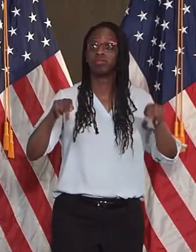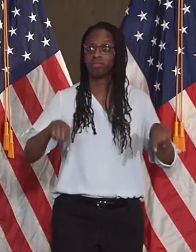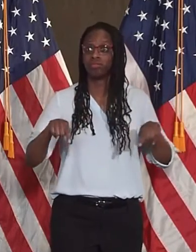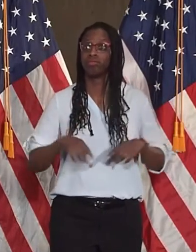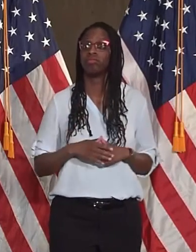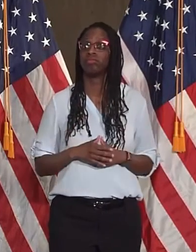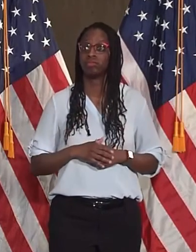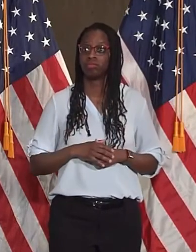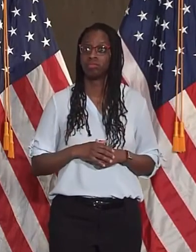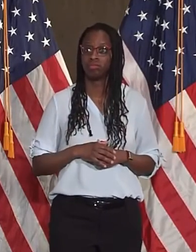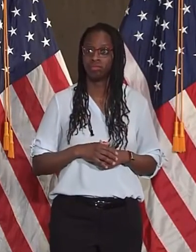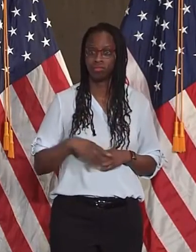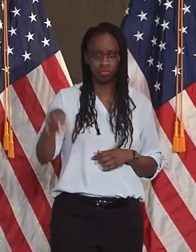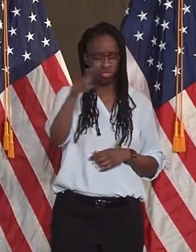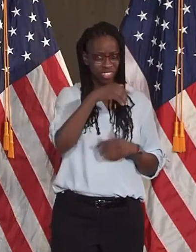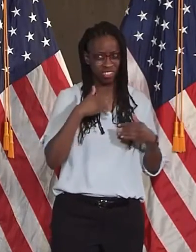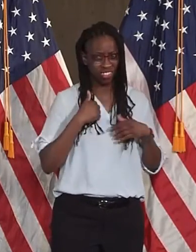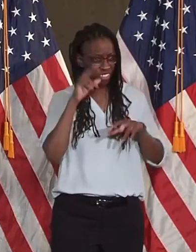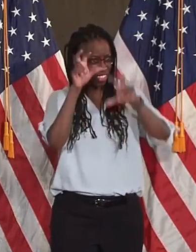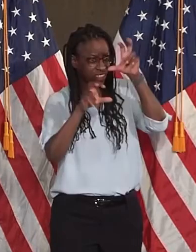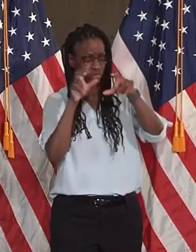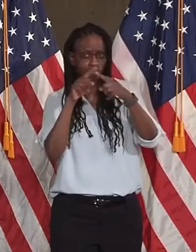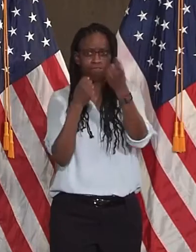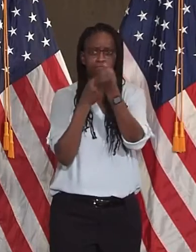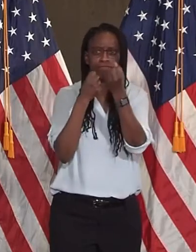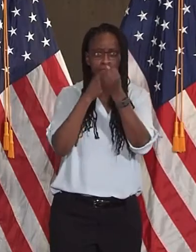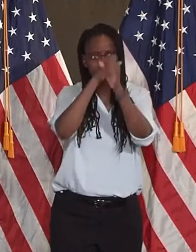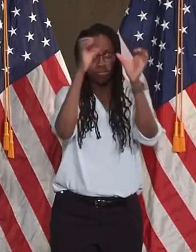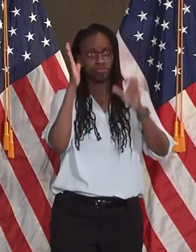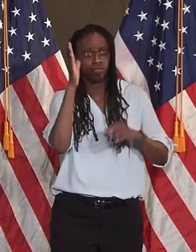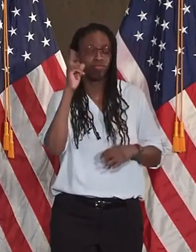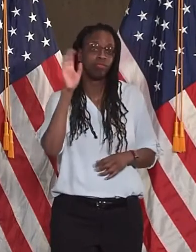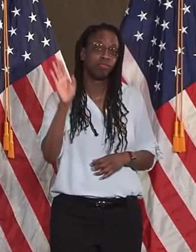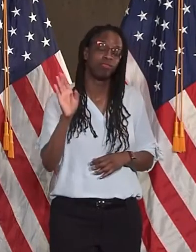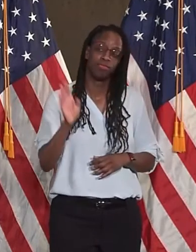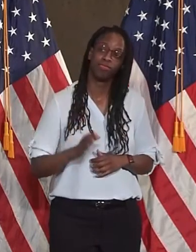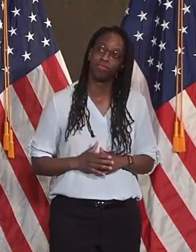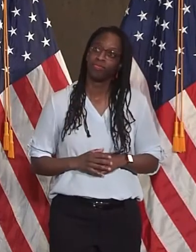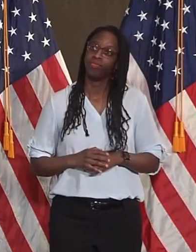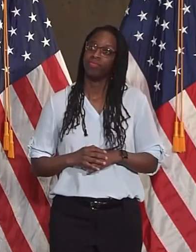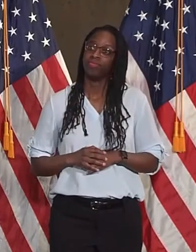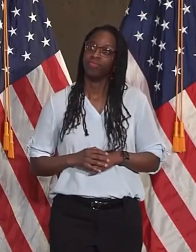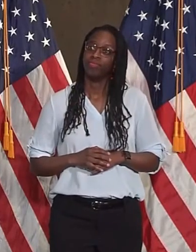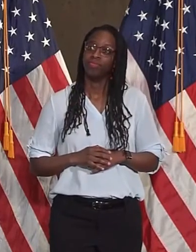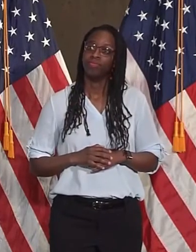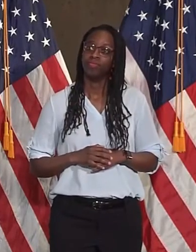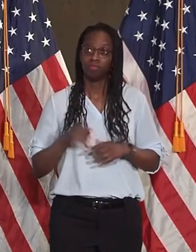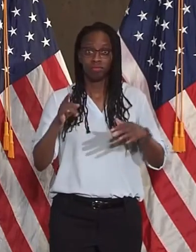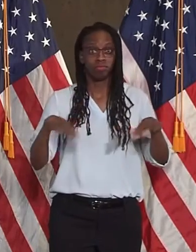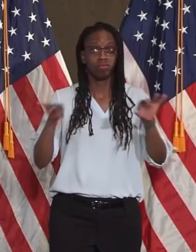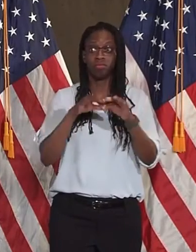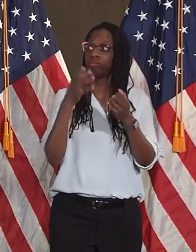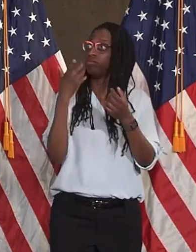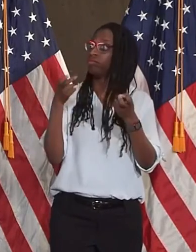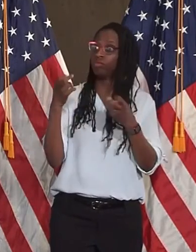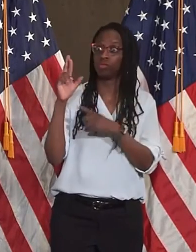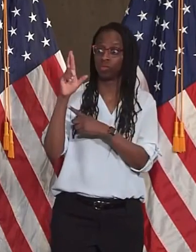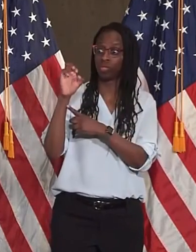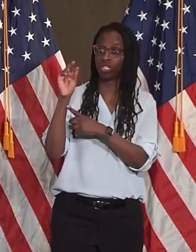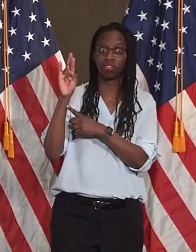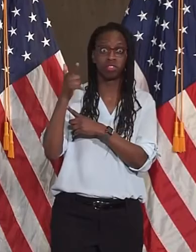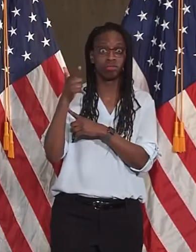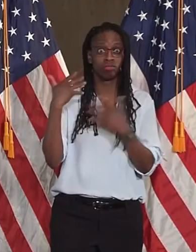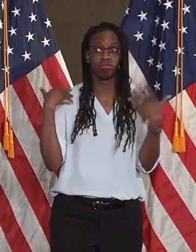city's future. You are the essential part of this recovery. Let's not be afraid